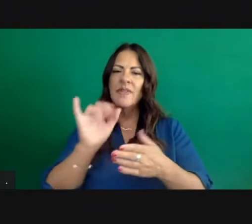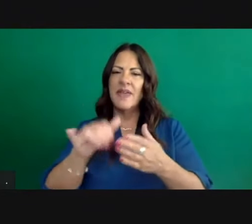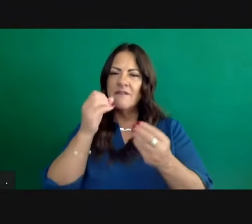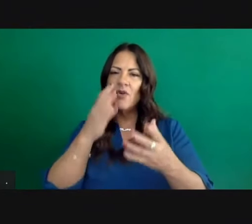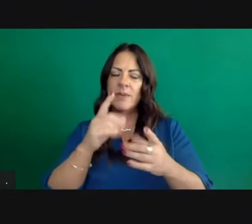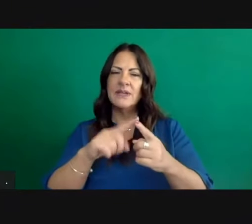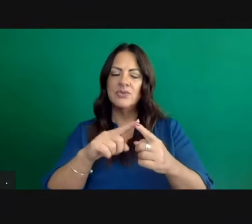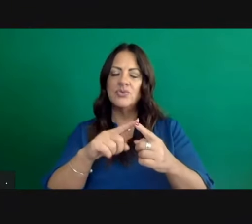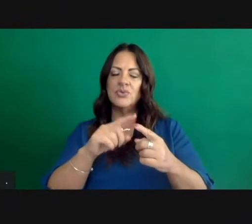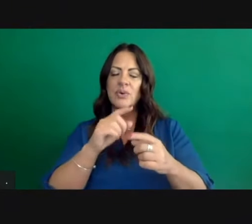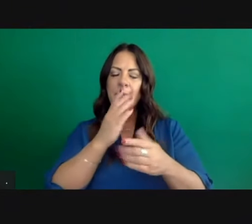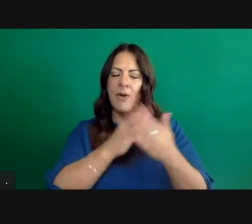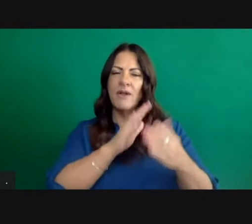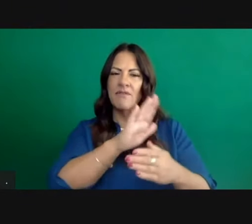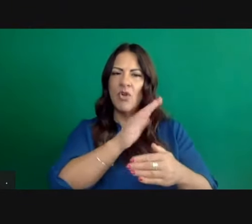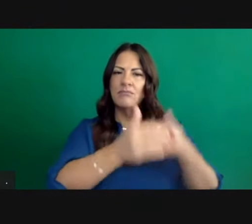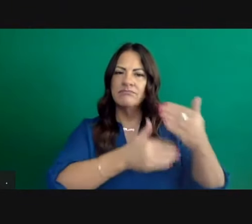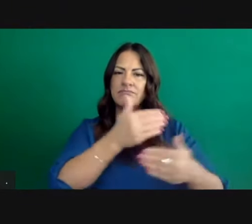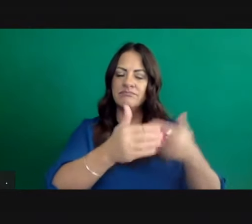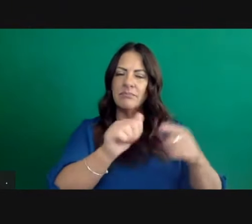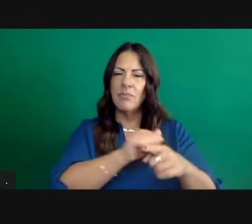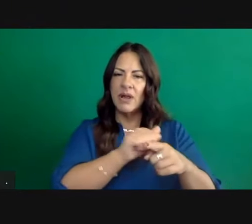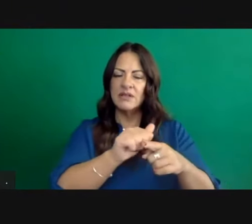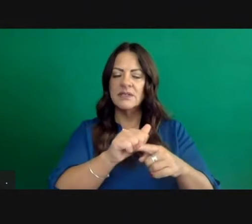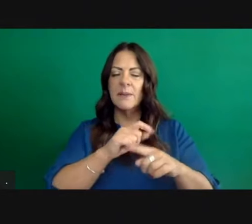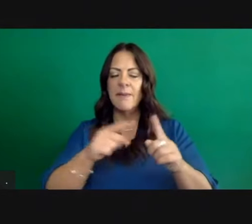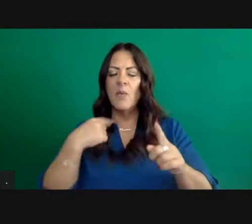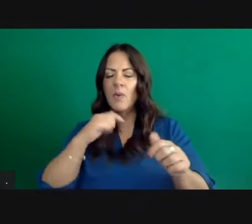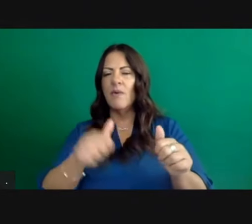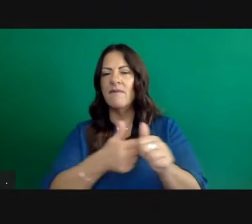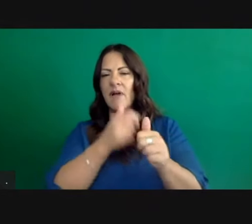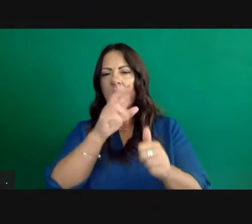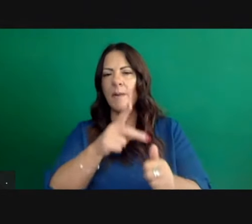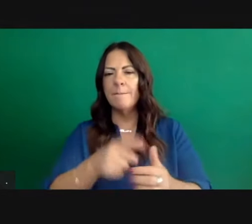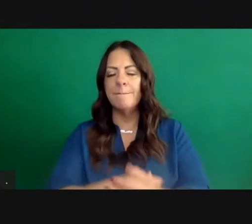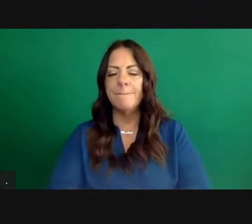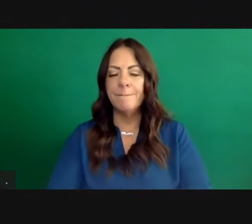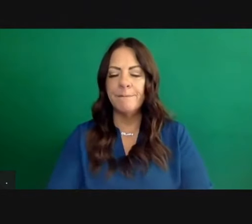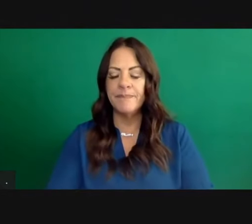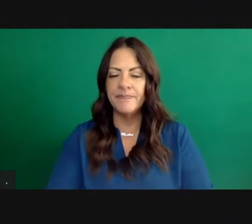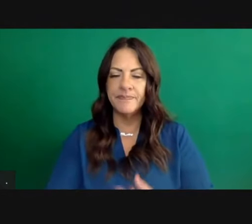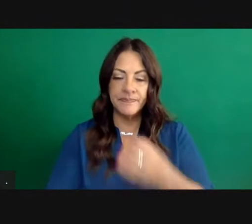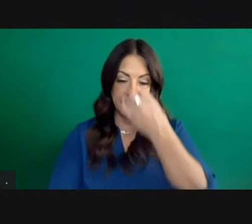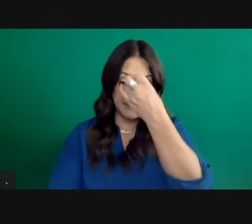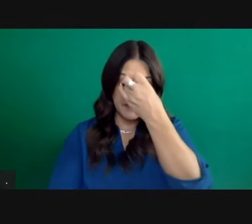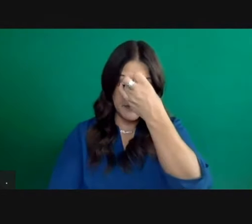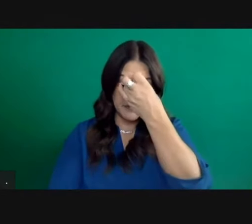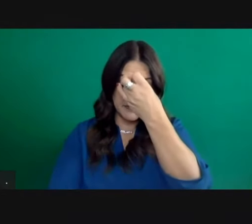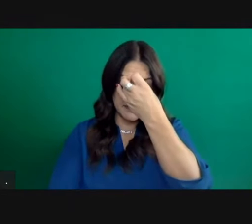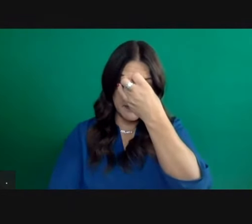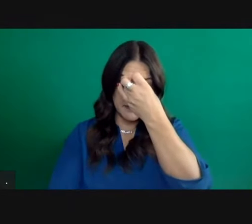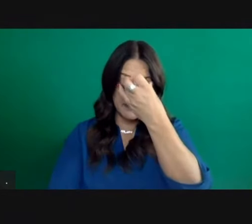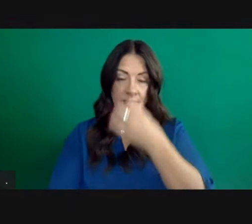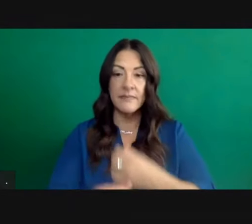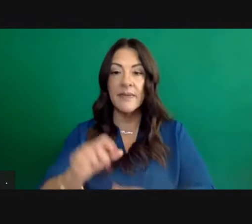those are all worth following up. Final question, Colleen Shelby, Los Angeles Times.